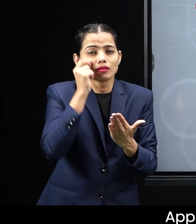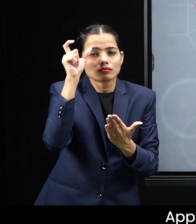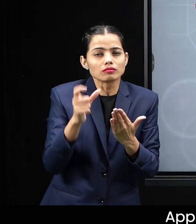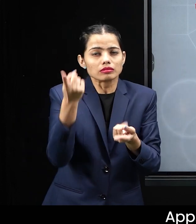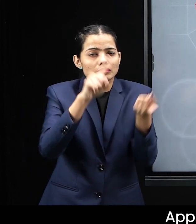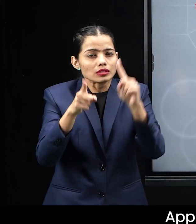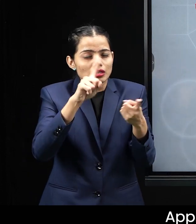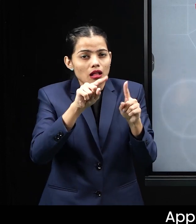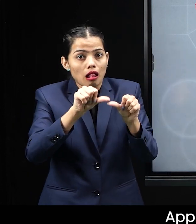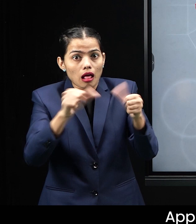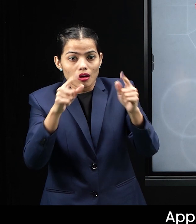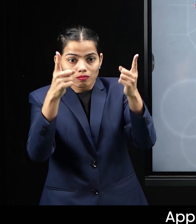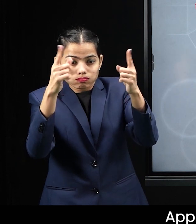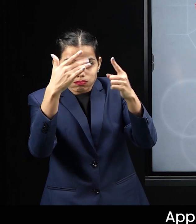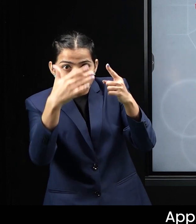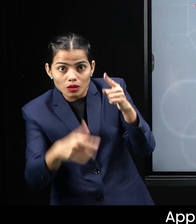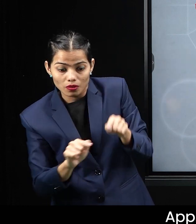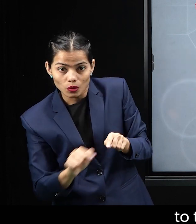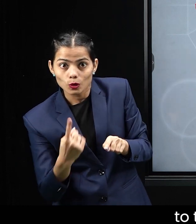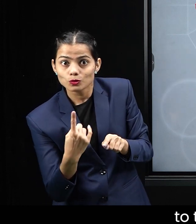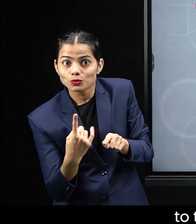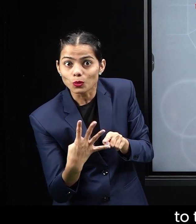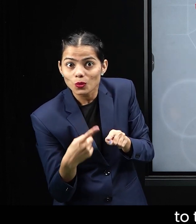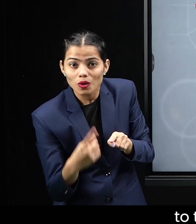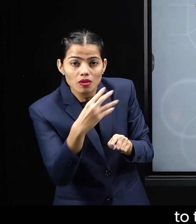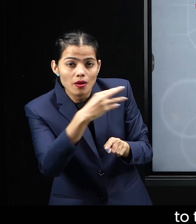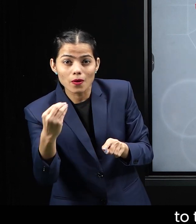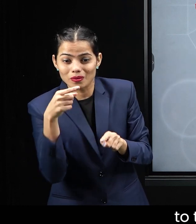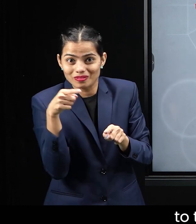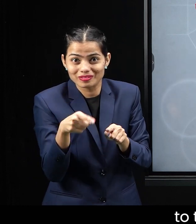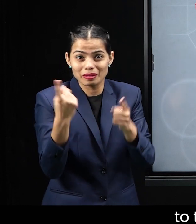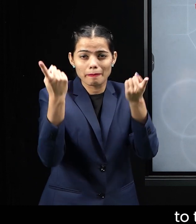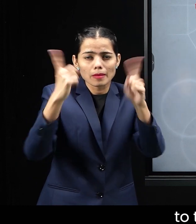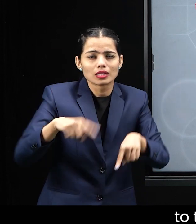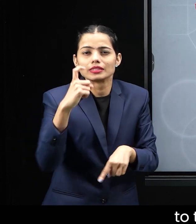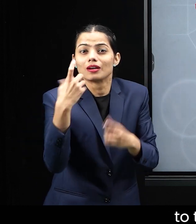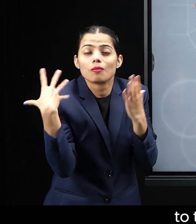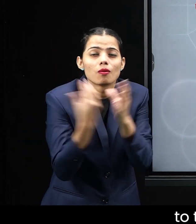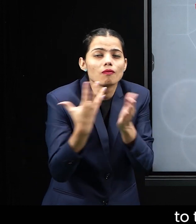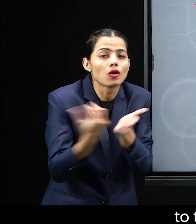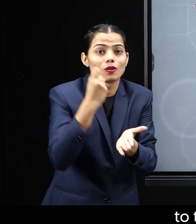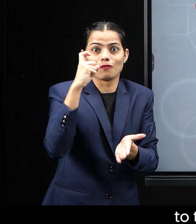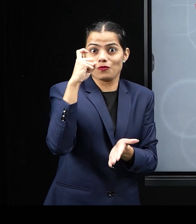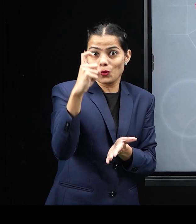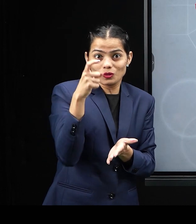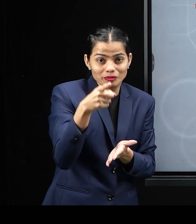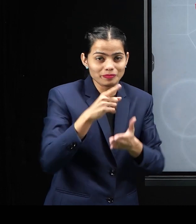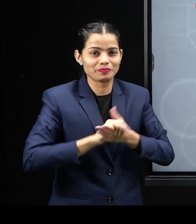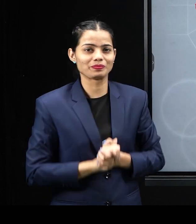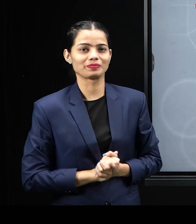Applying Euclid's division algorithm to the divisor 14 and remainder 7, we get 14